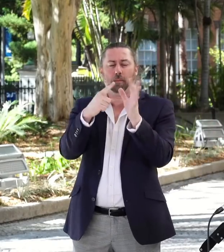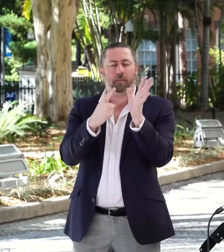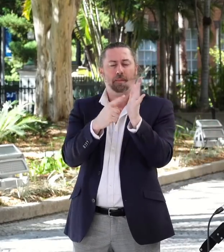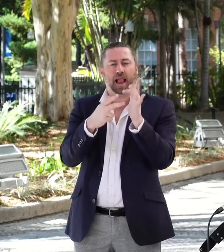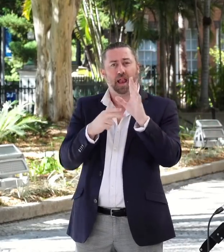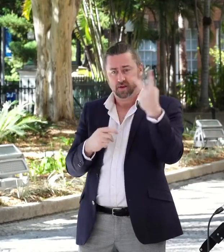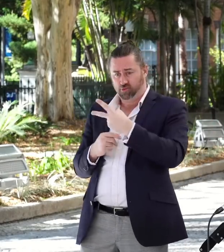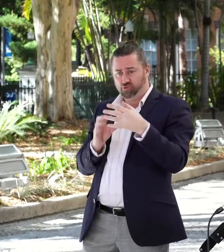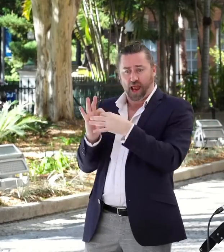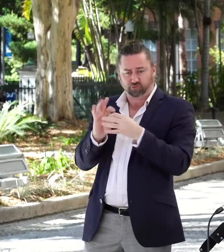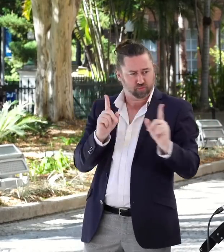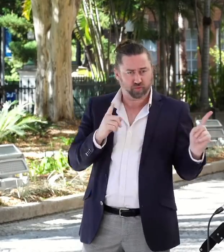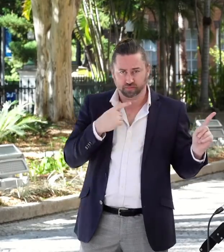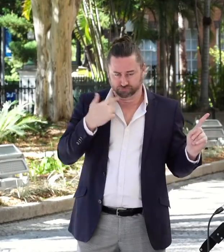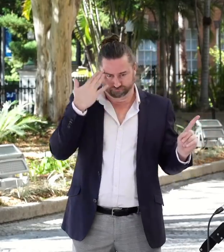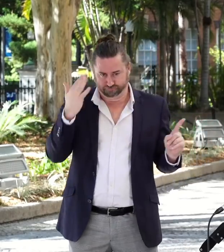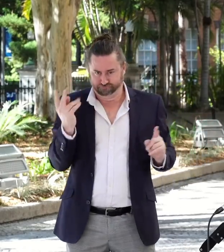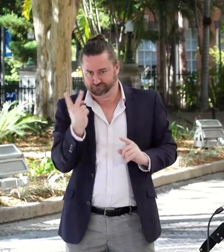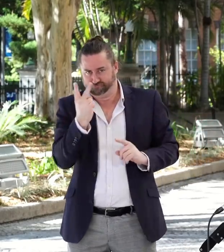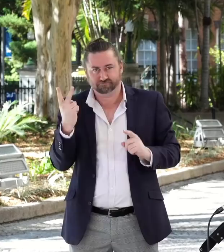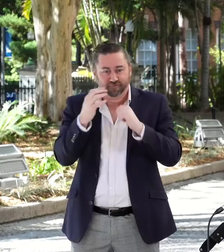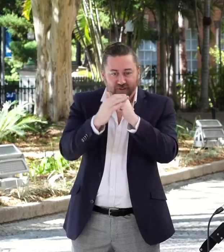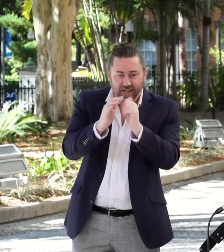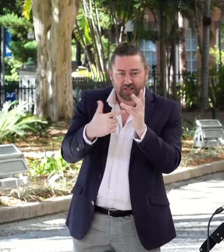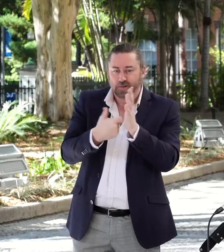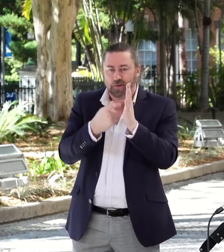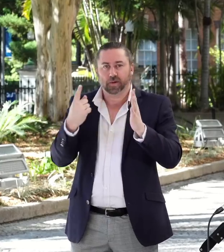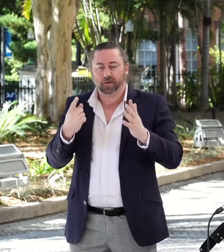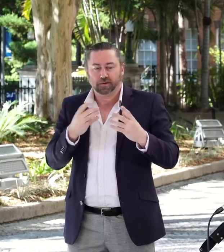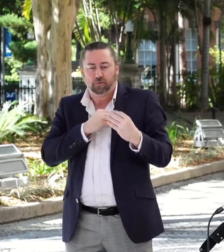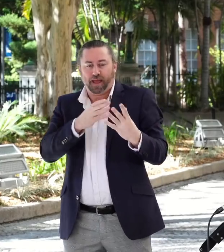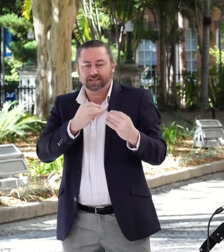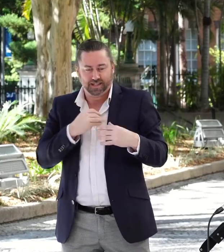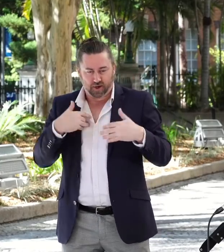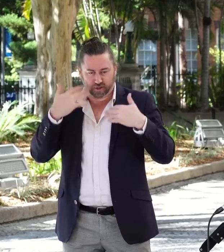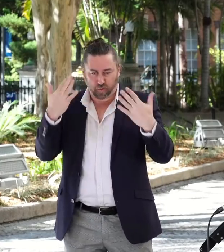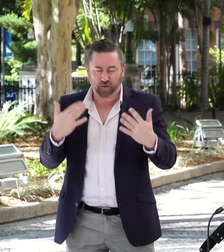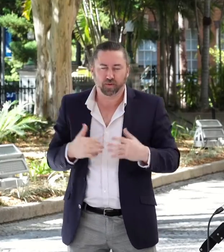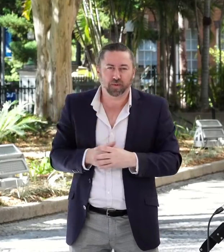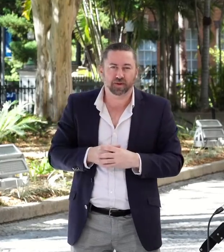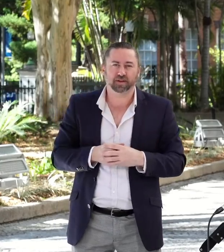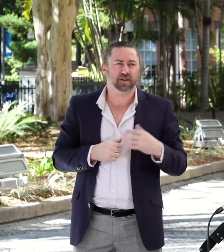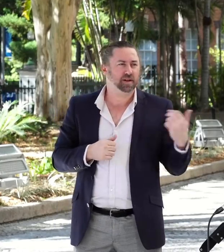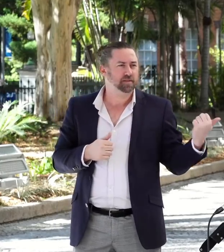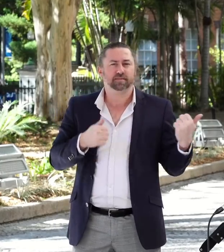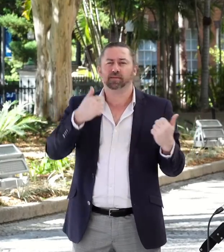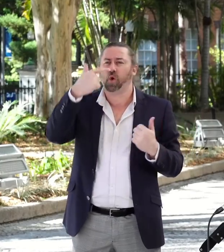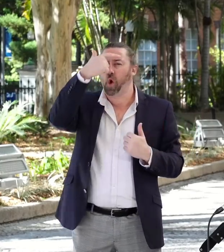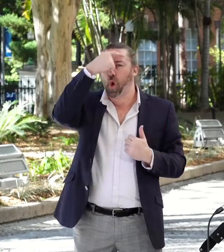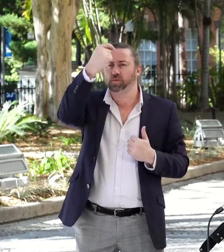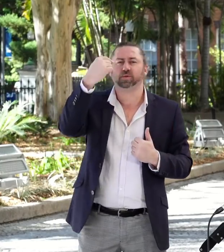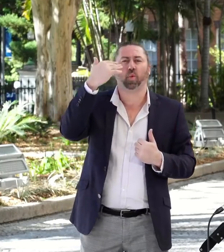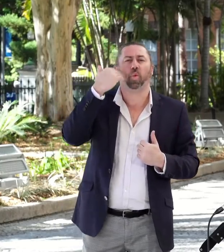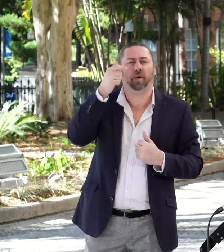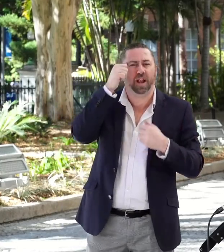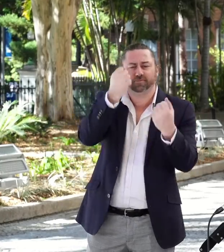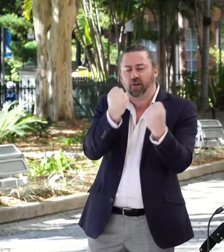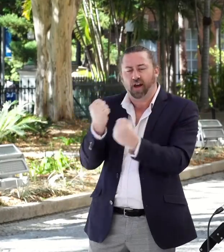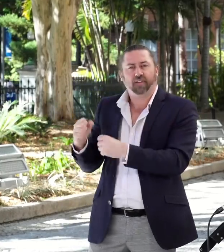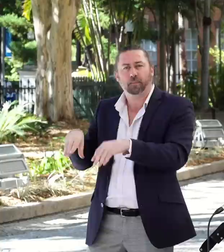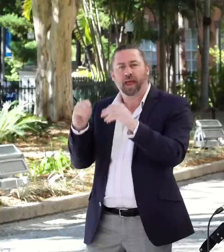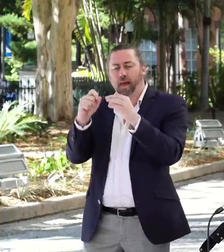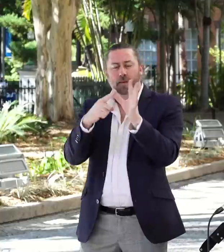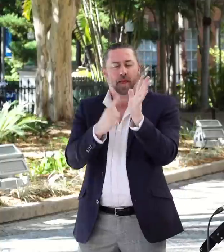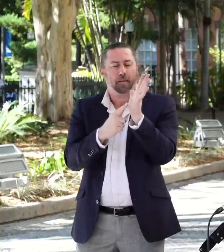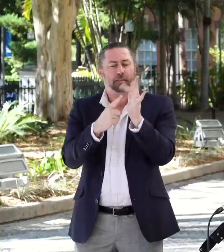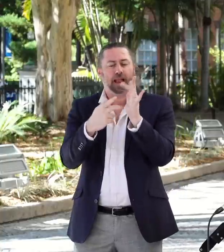I don't know the relationship. So the airline flight crew member drove down to Ballina to pick him